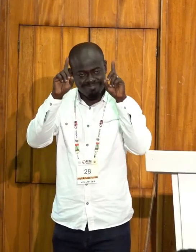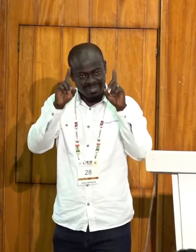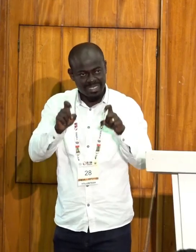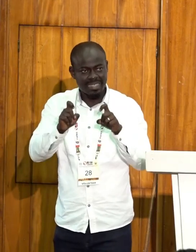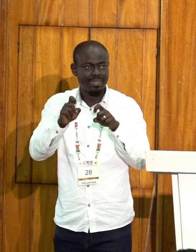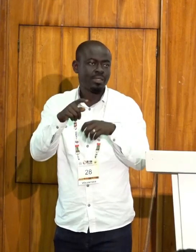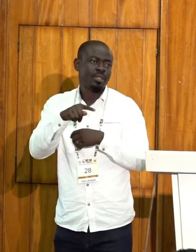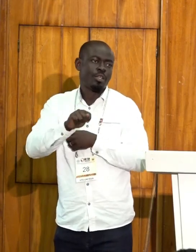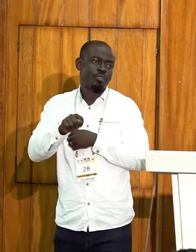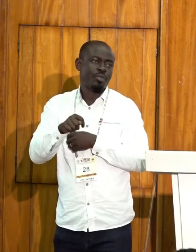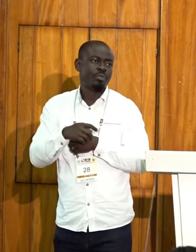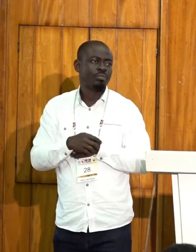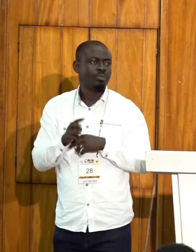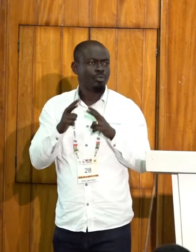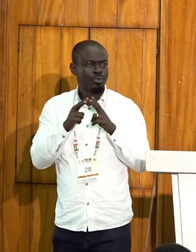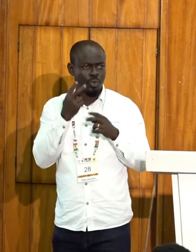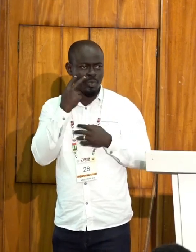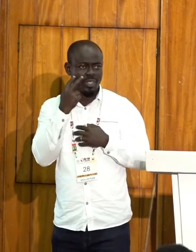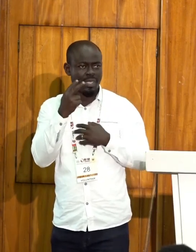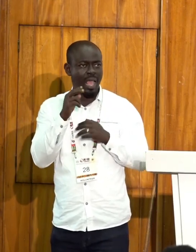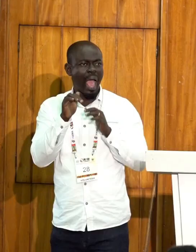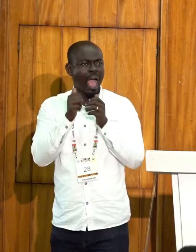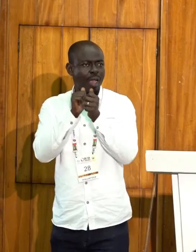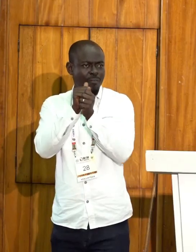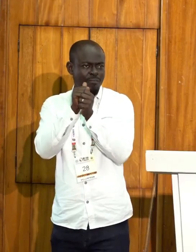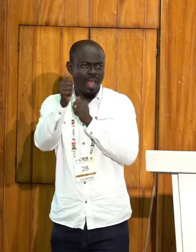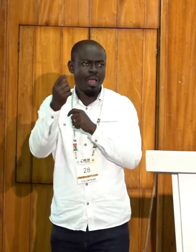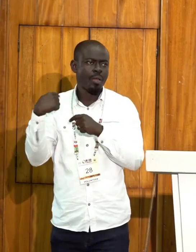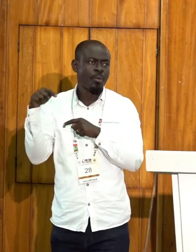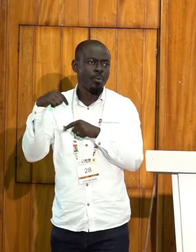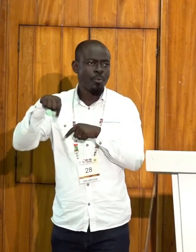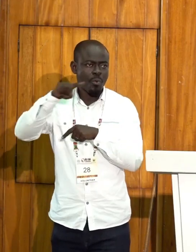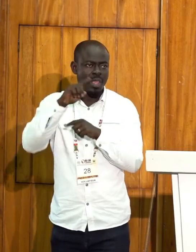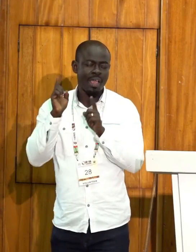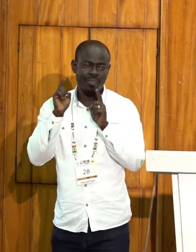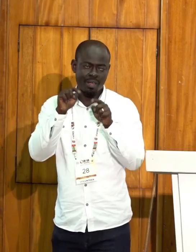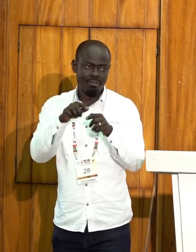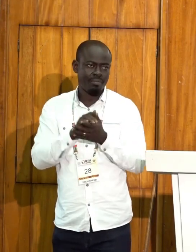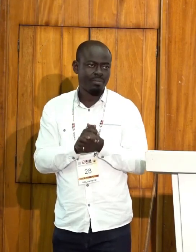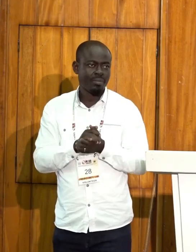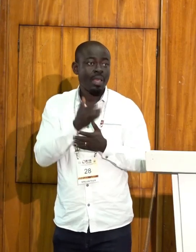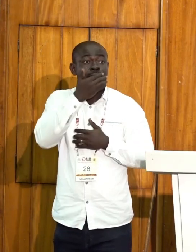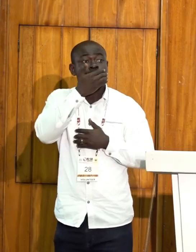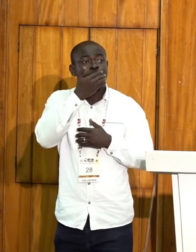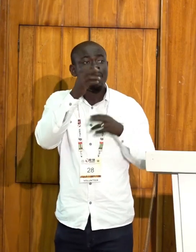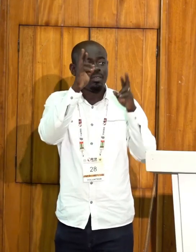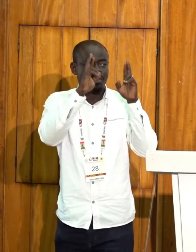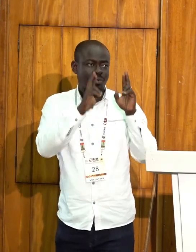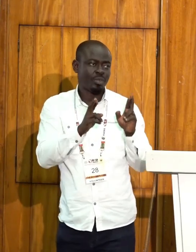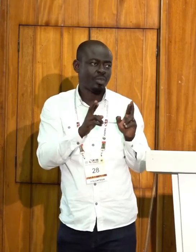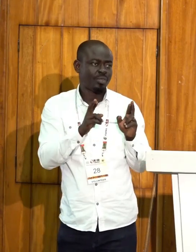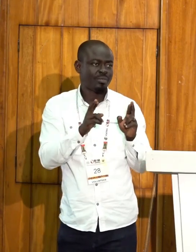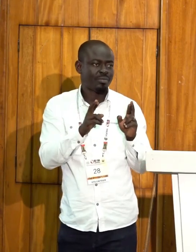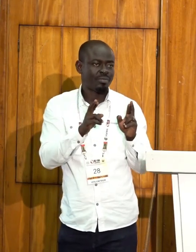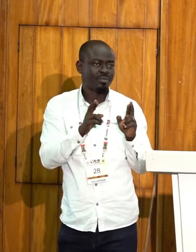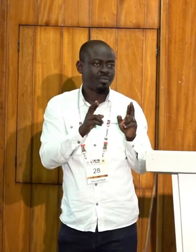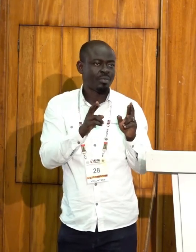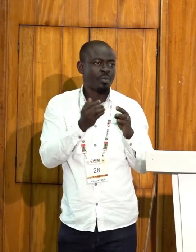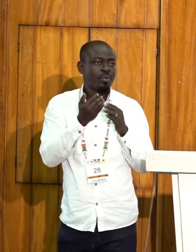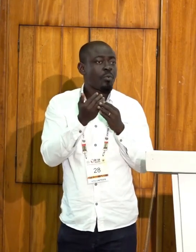you see where we're coming from. And of course, the best results were coming out